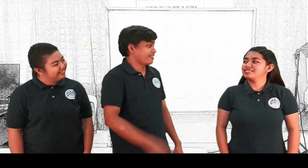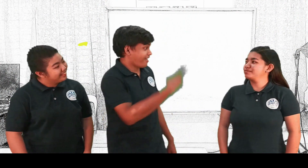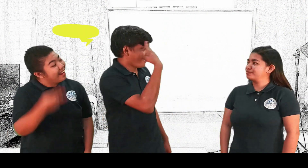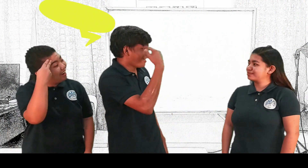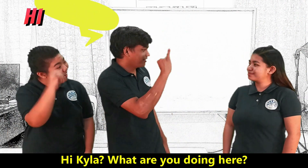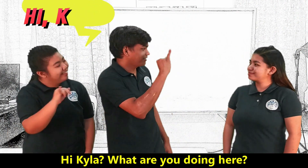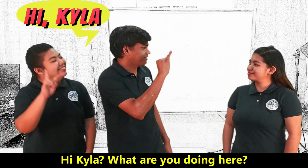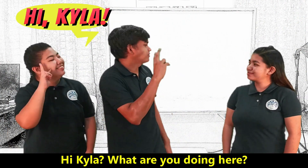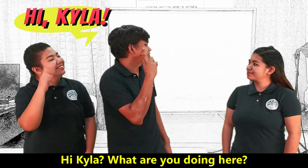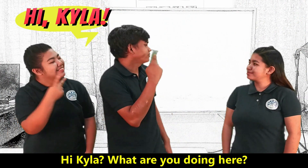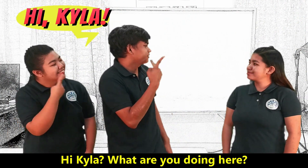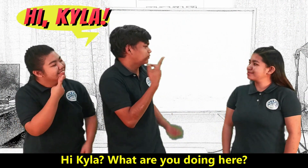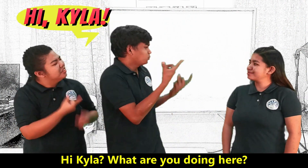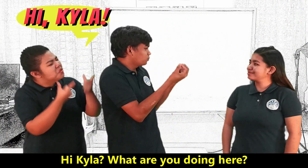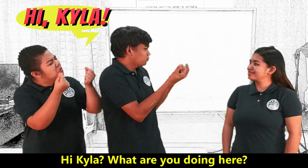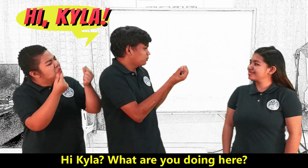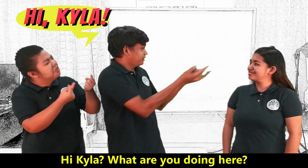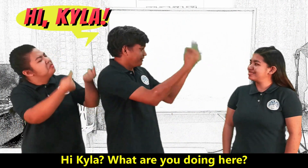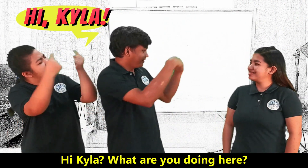Hi Kyla. What are you doing here?